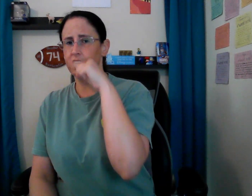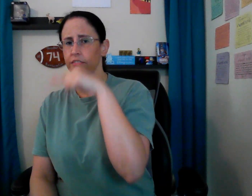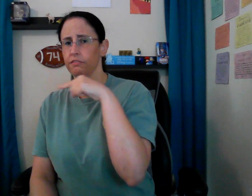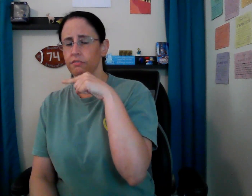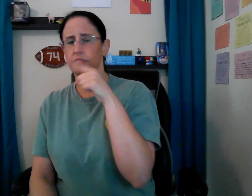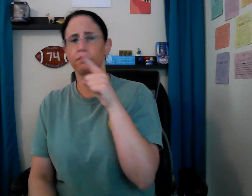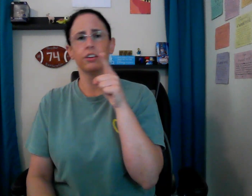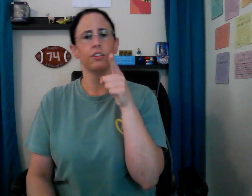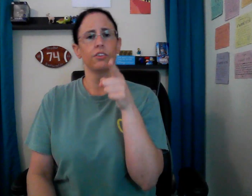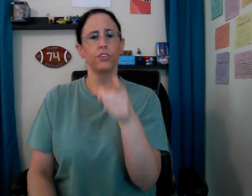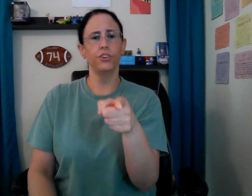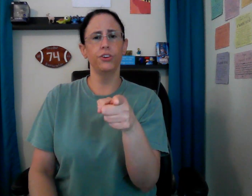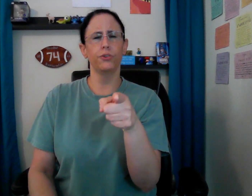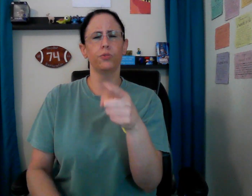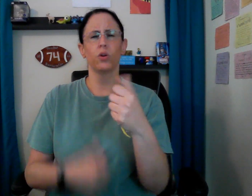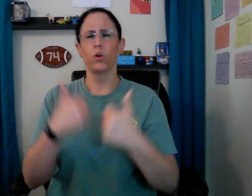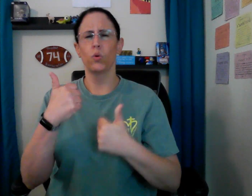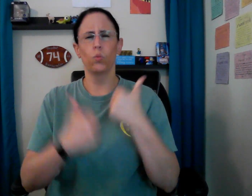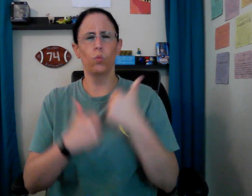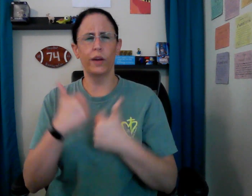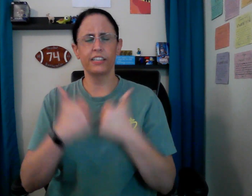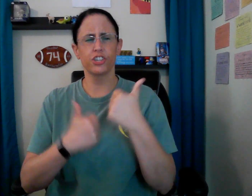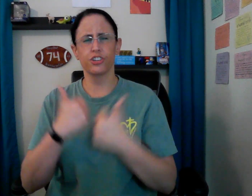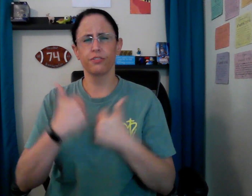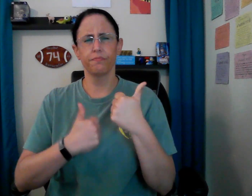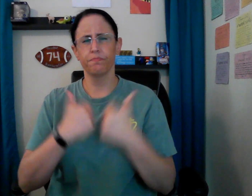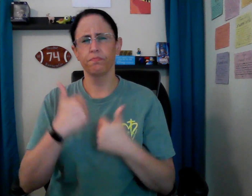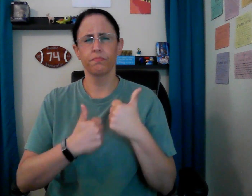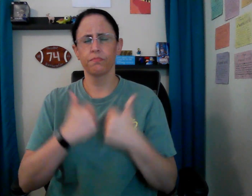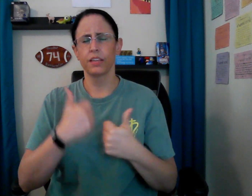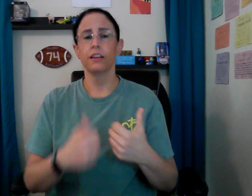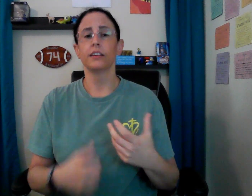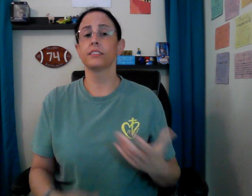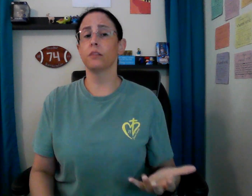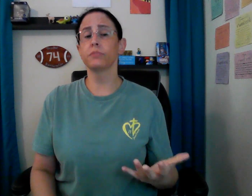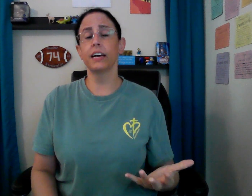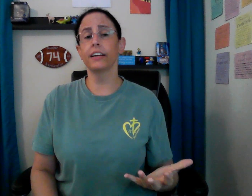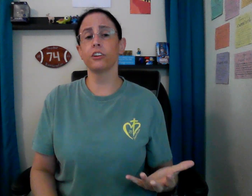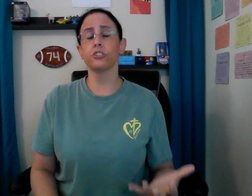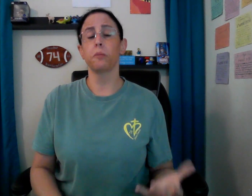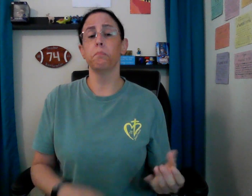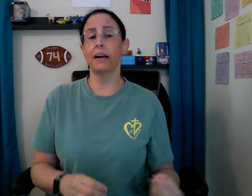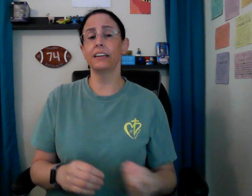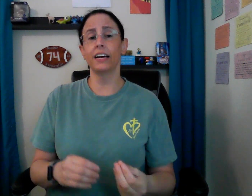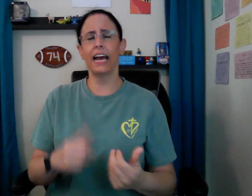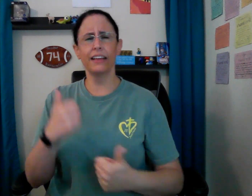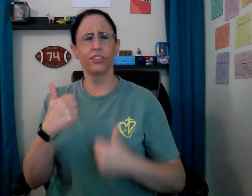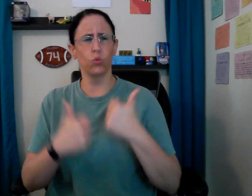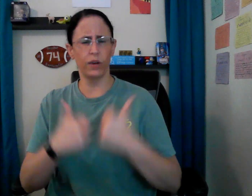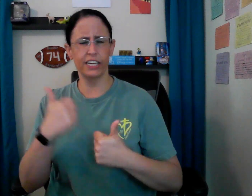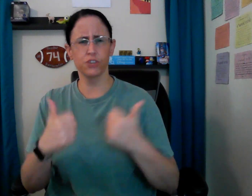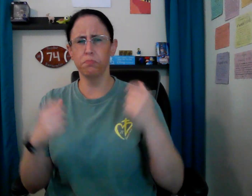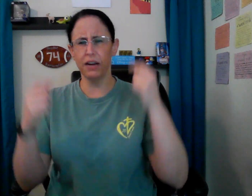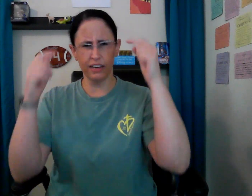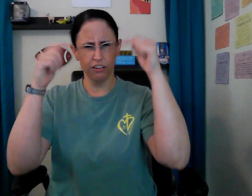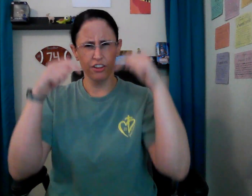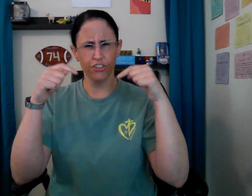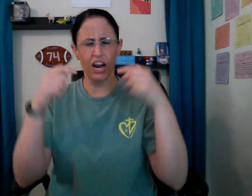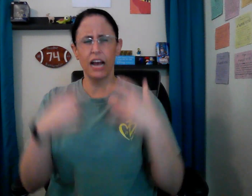hearing, you, which. Some signers might not add the which, but their